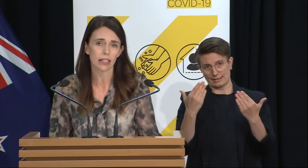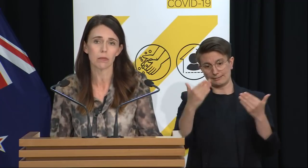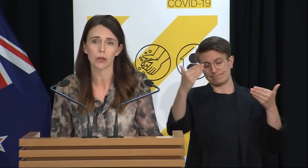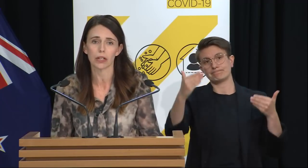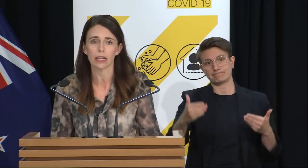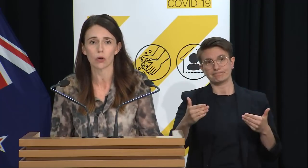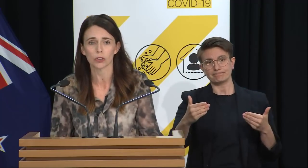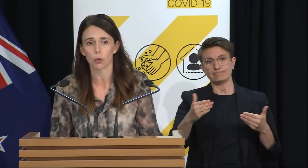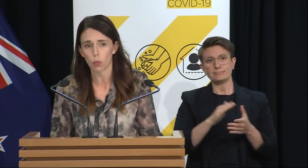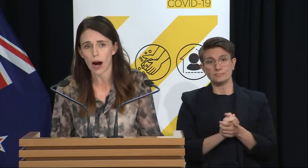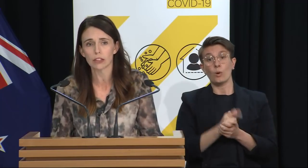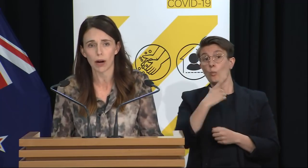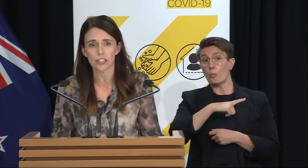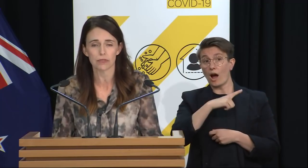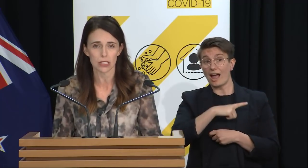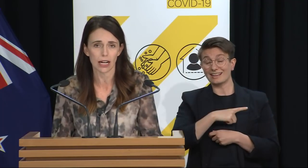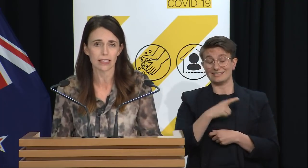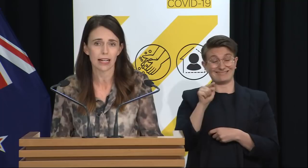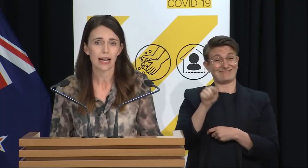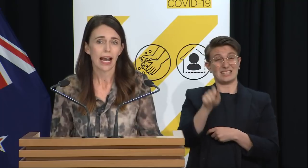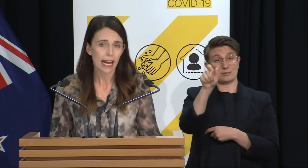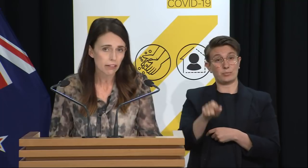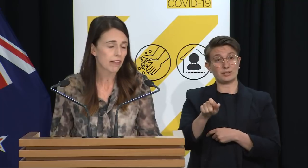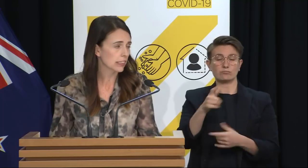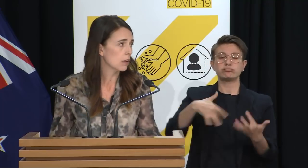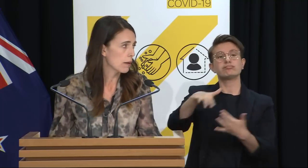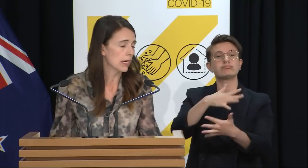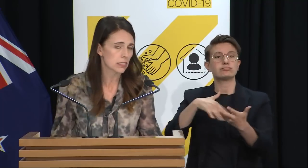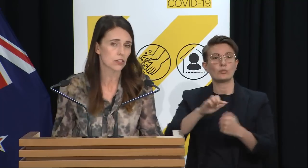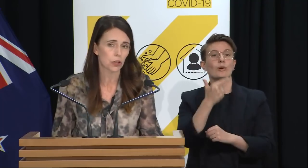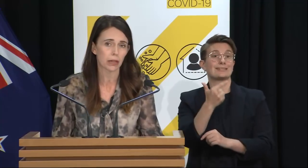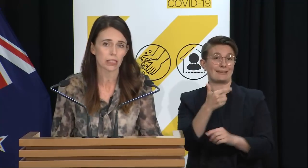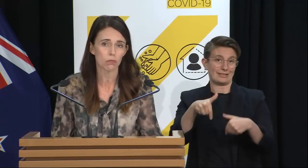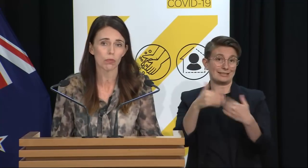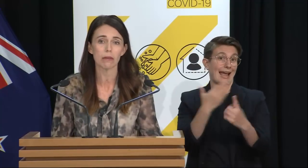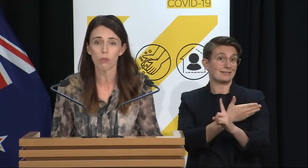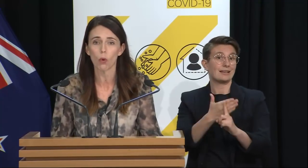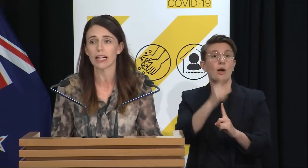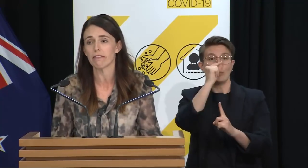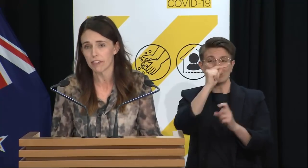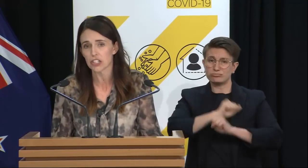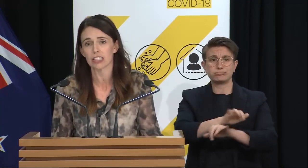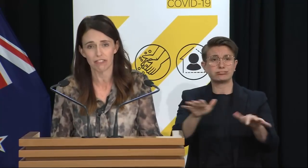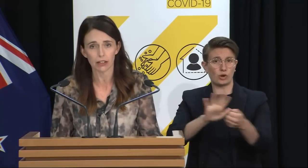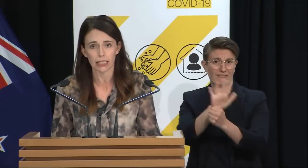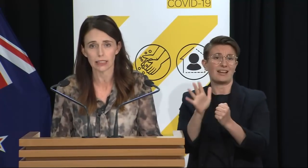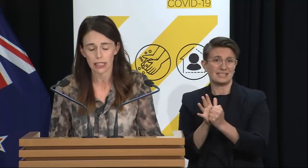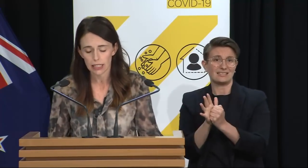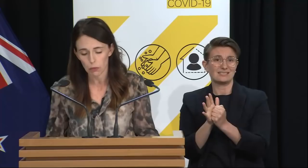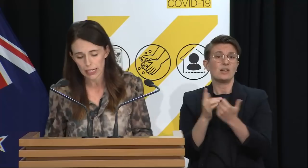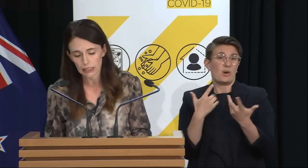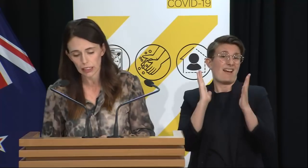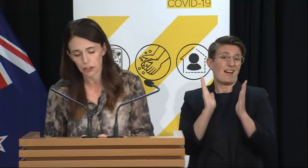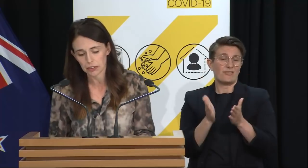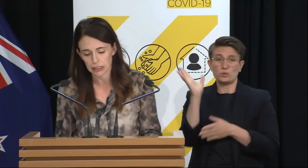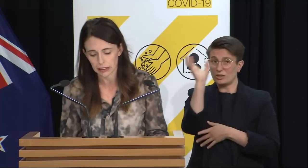case in the community across a wide range of sites, and the fact that we must assume it is the more infectious variant